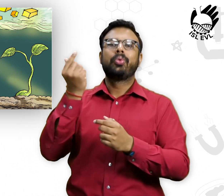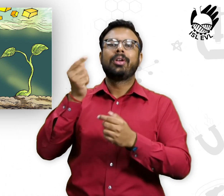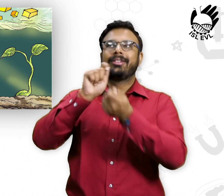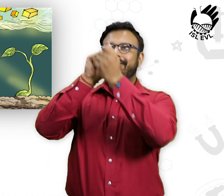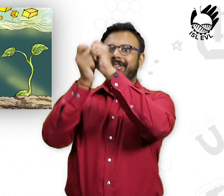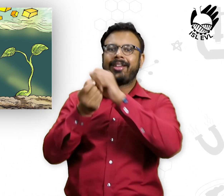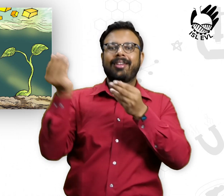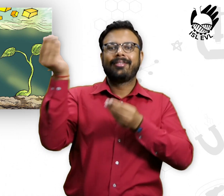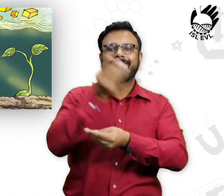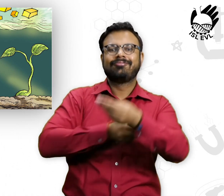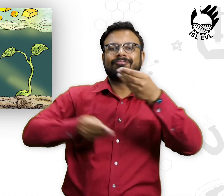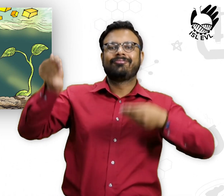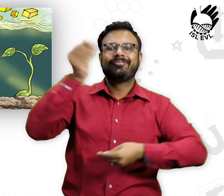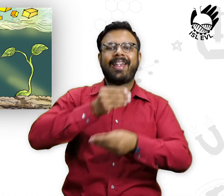for life on Earth.